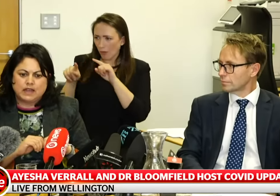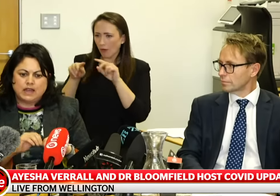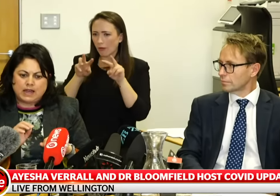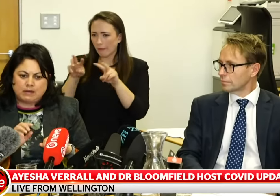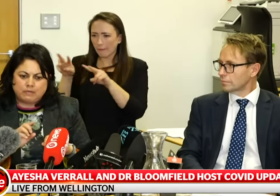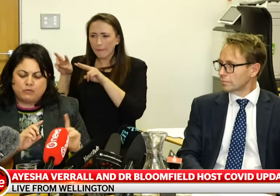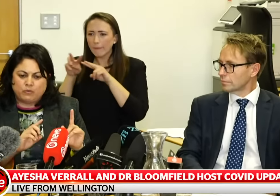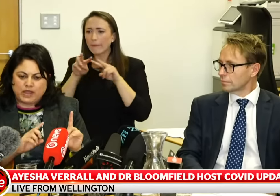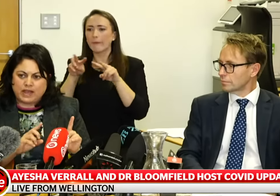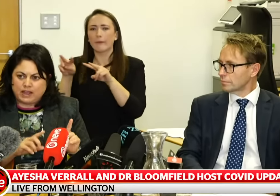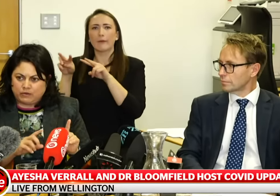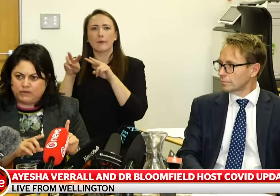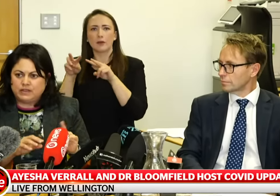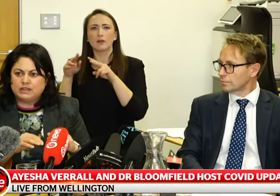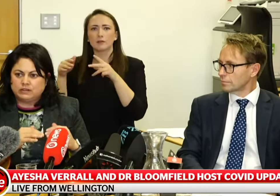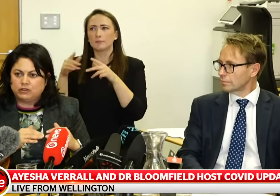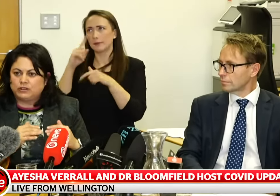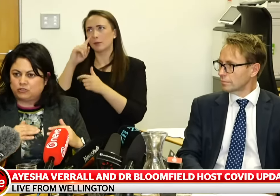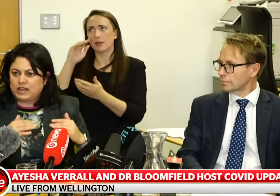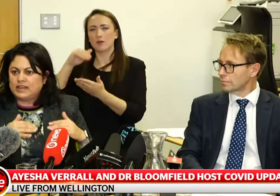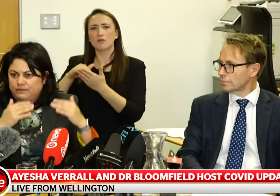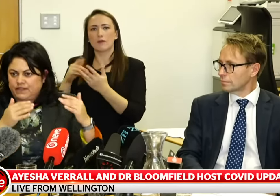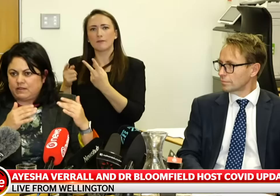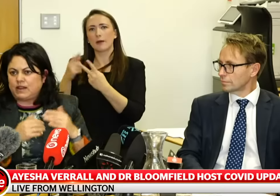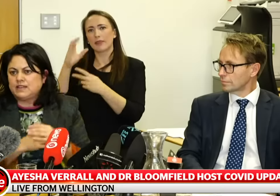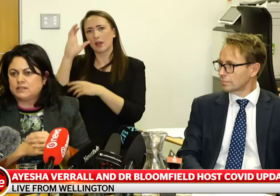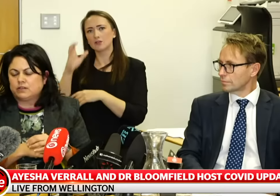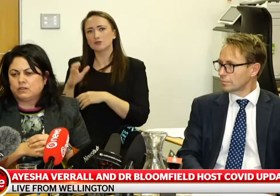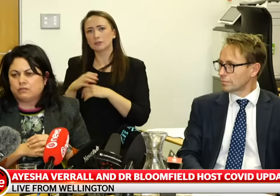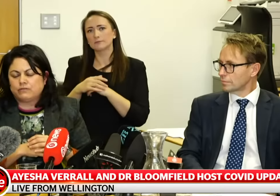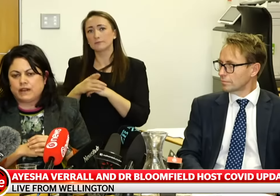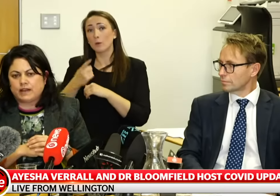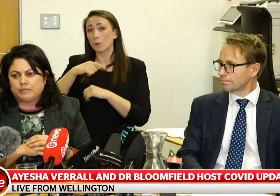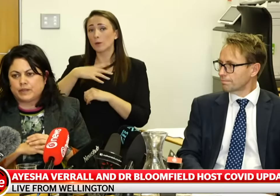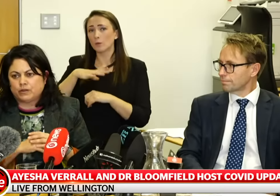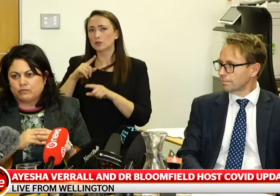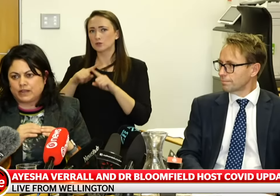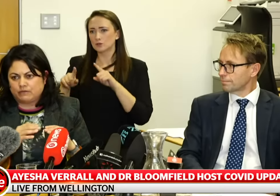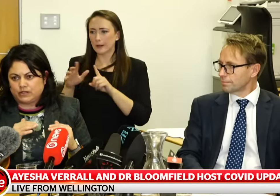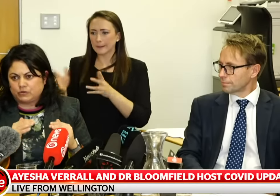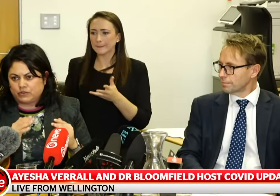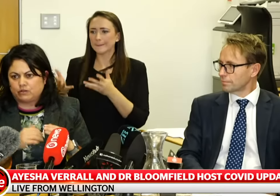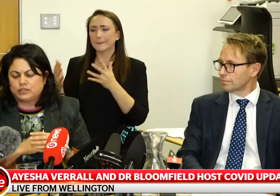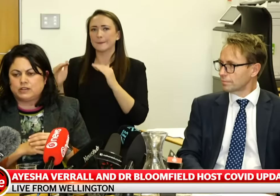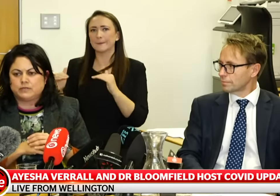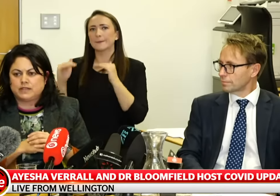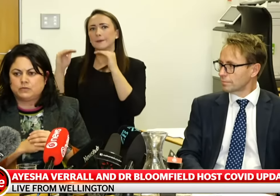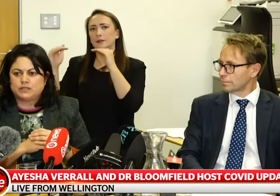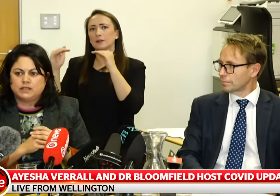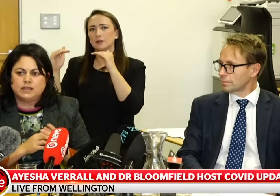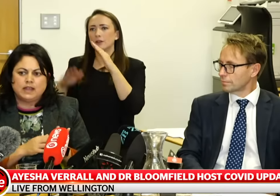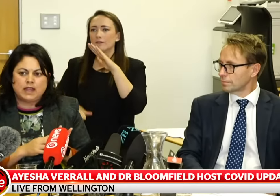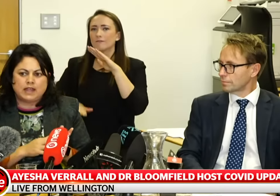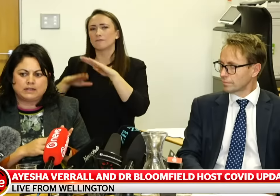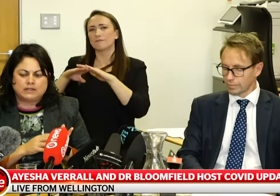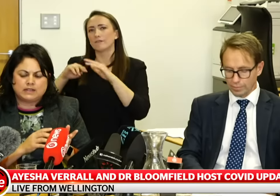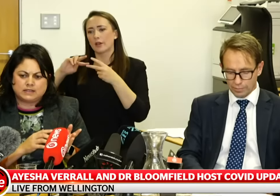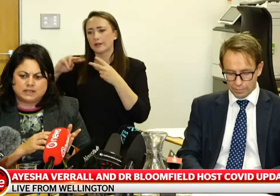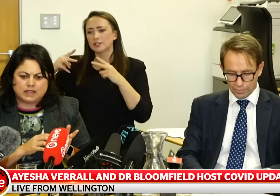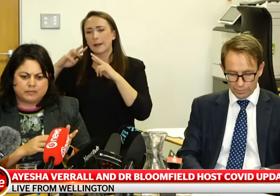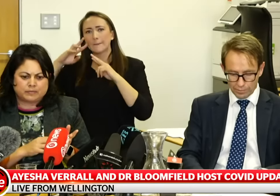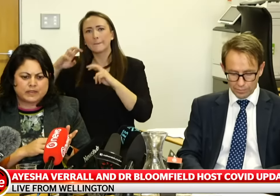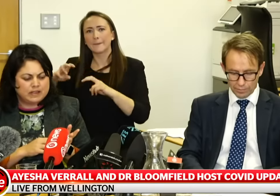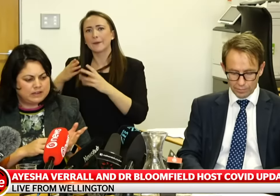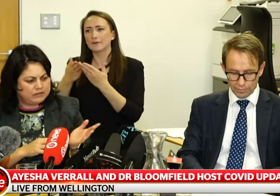sequencing. We are, however, going to try and lift that rate of coverage with the whole genome sequencing, and